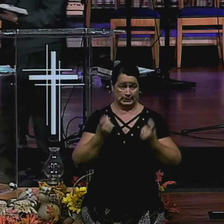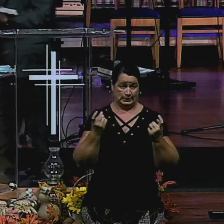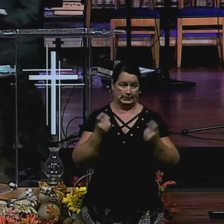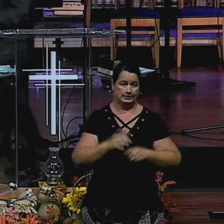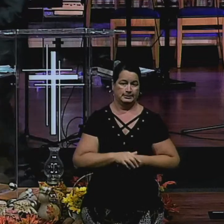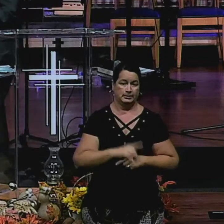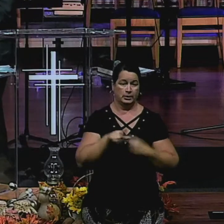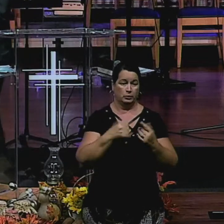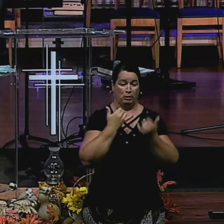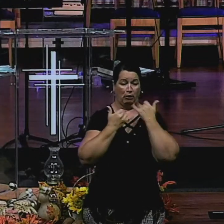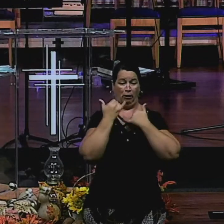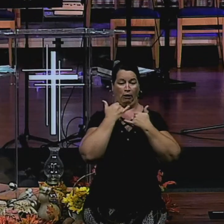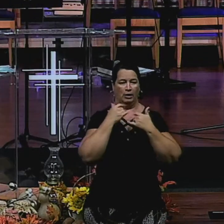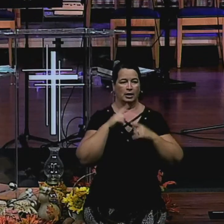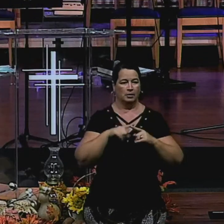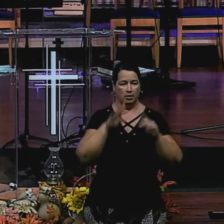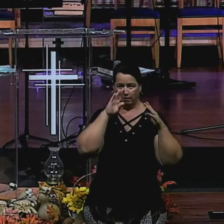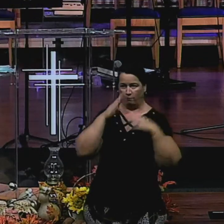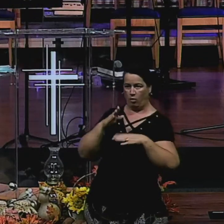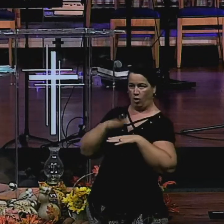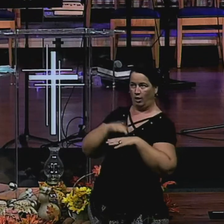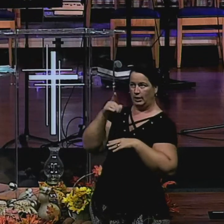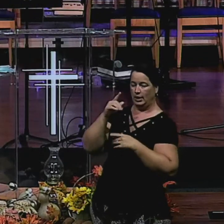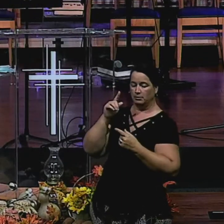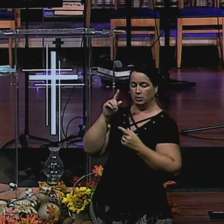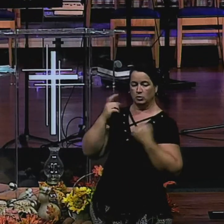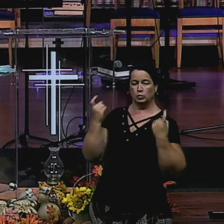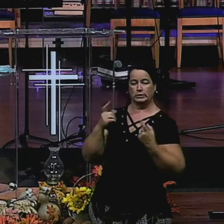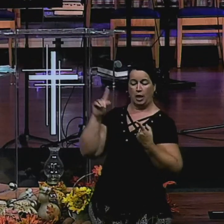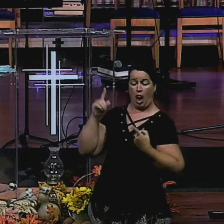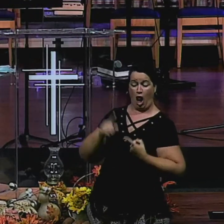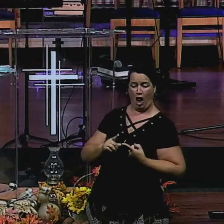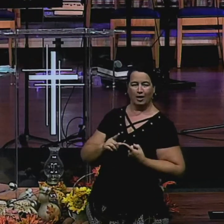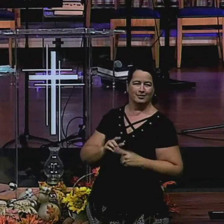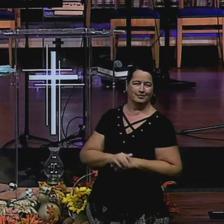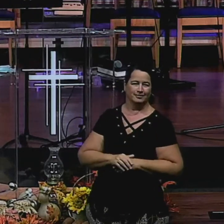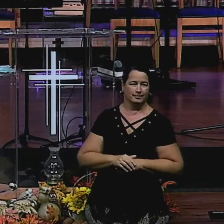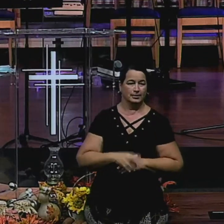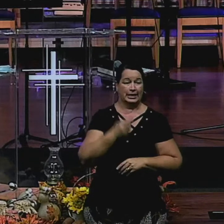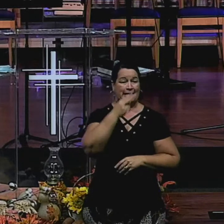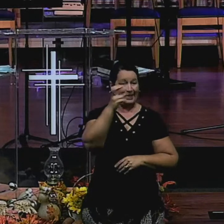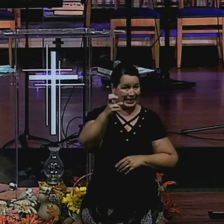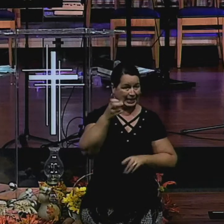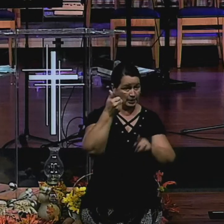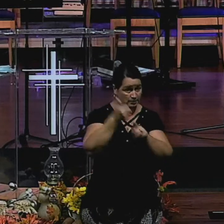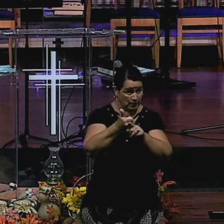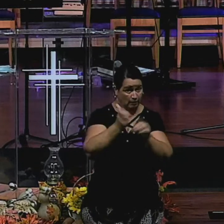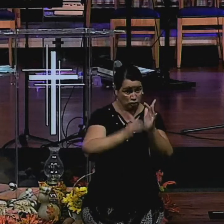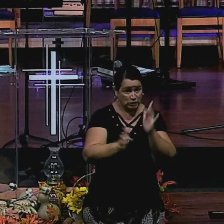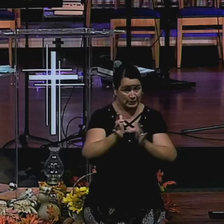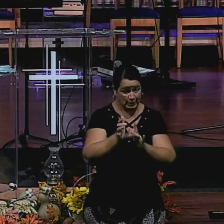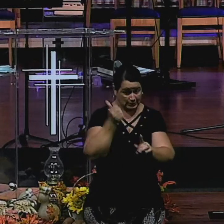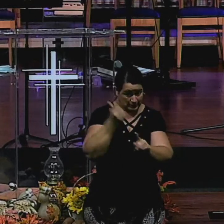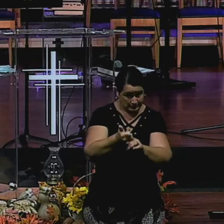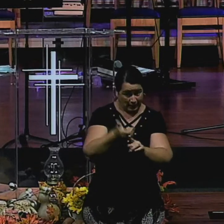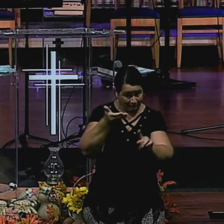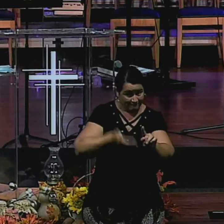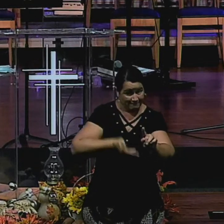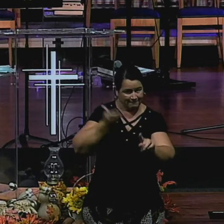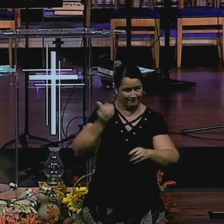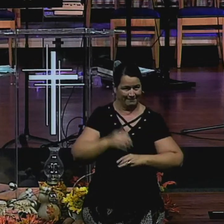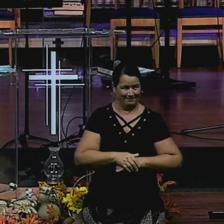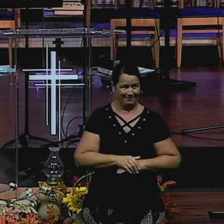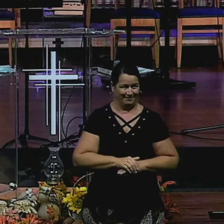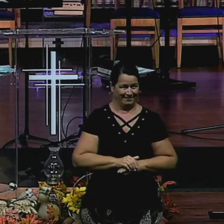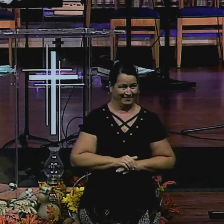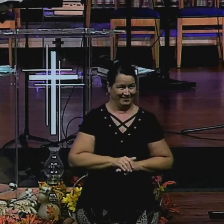but the pattern of life should be living for him. Now he says this, and he, speaking of Jesus, he himself, sometimes I write that and people say it's not